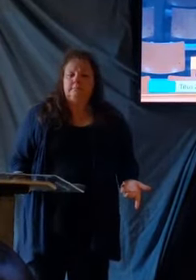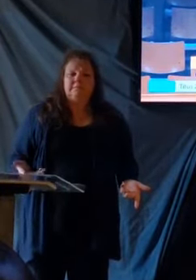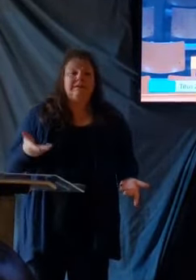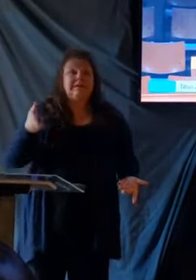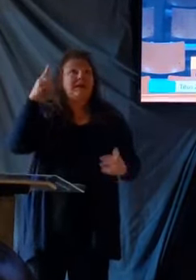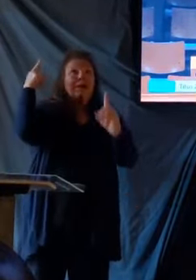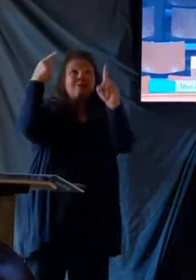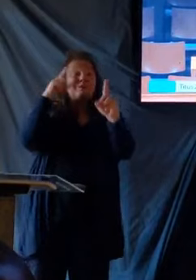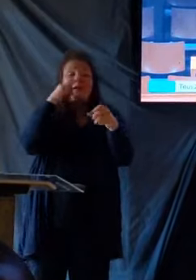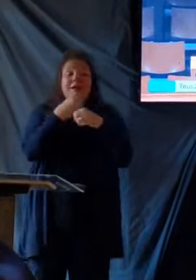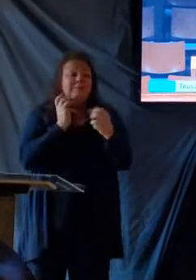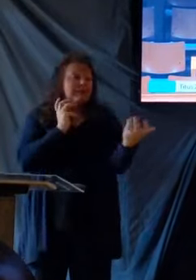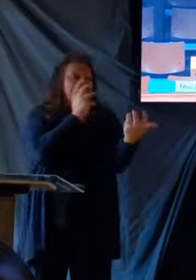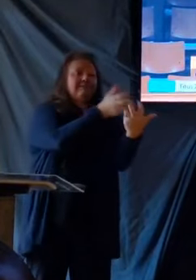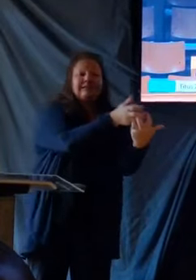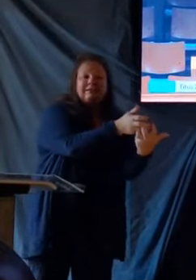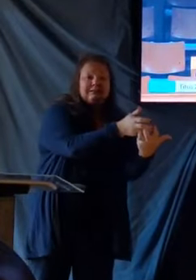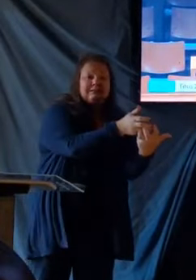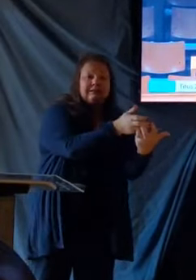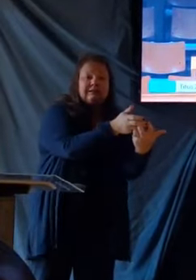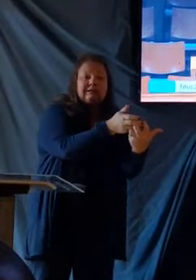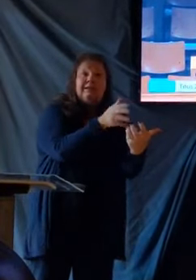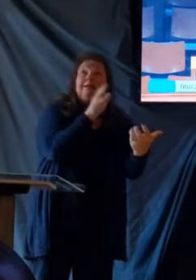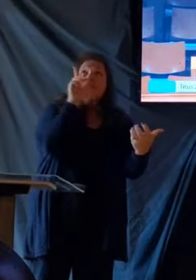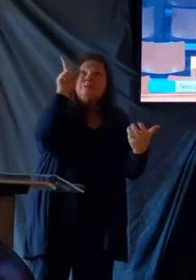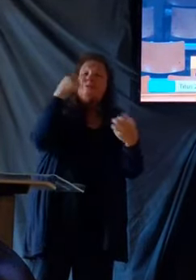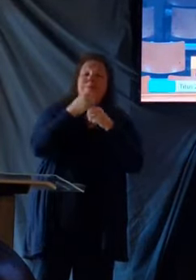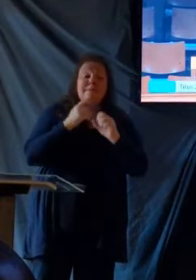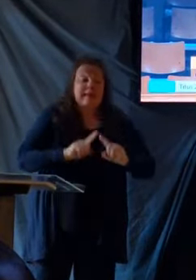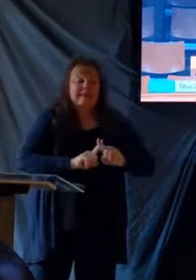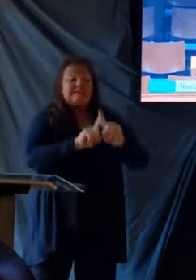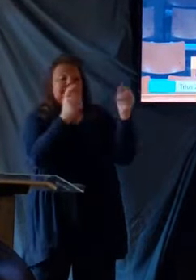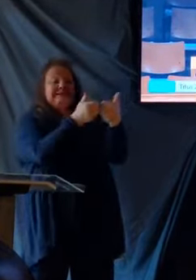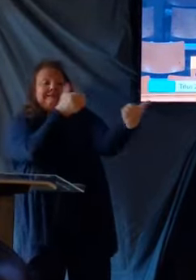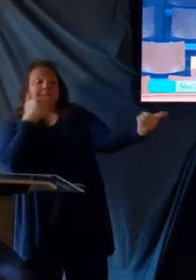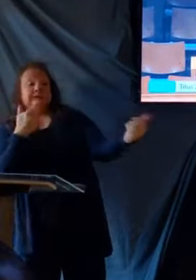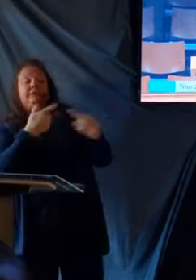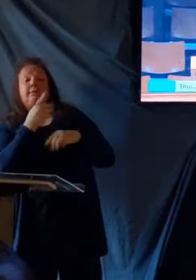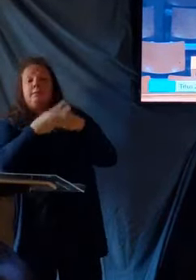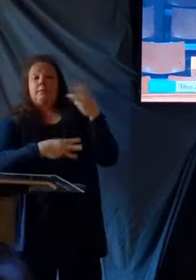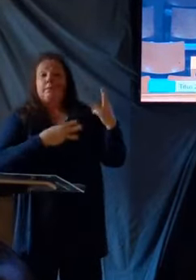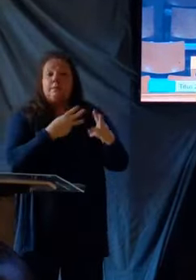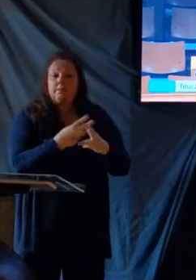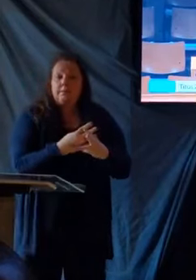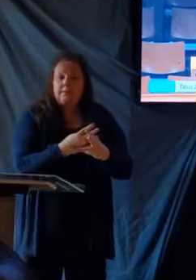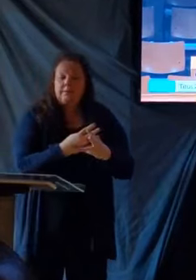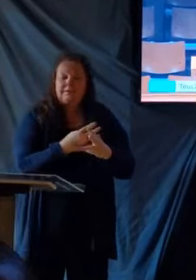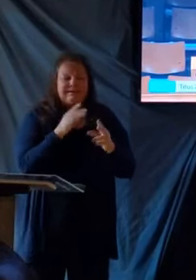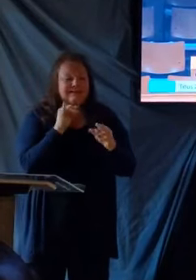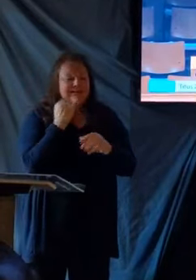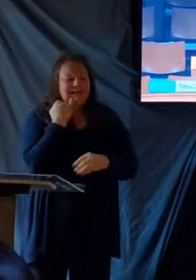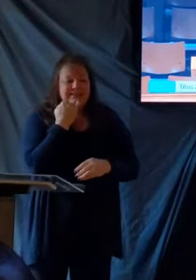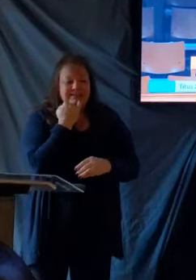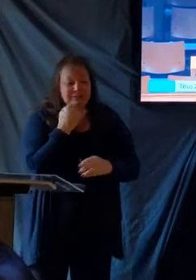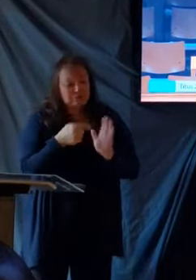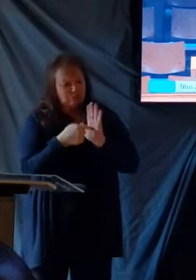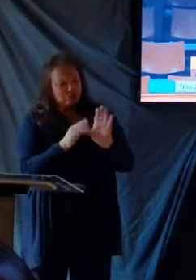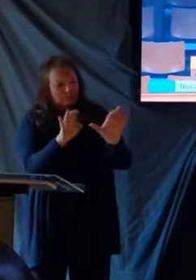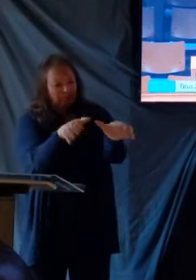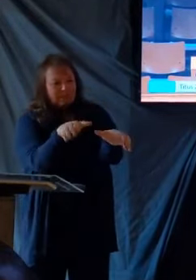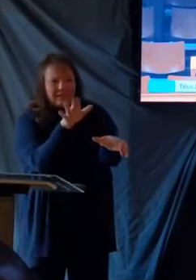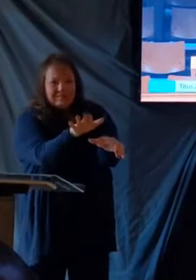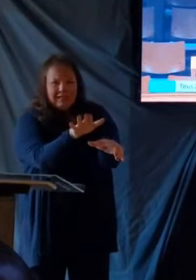God's goal is not to make us fit the world. It's got to make us different than the world. You know, the things he did with Israel marked them off